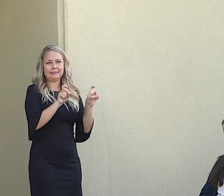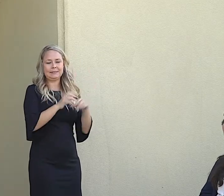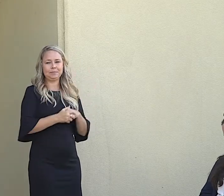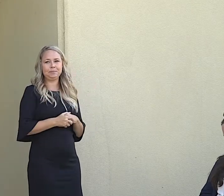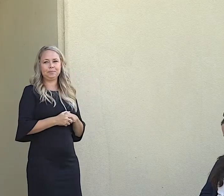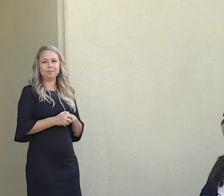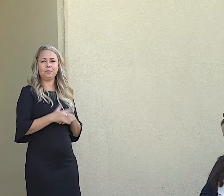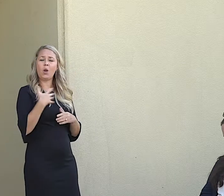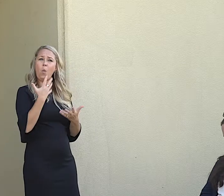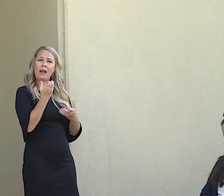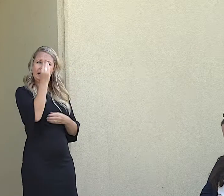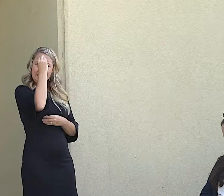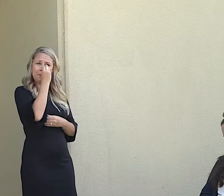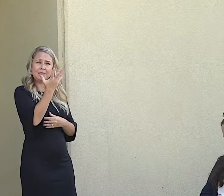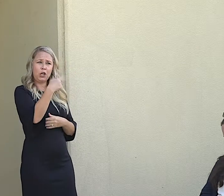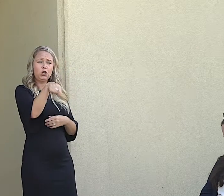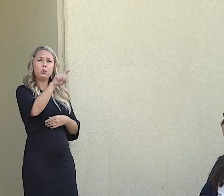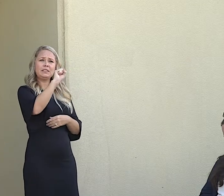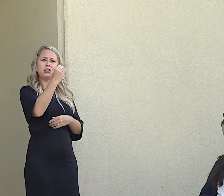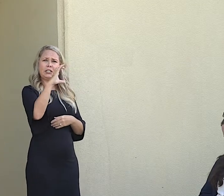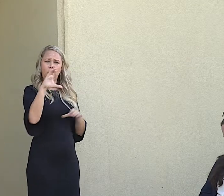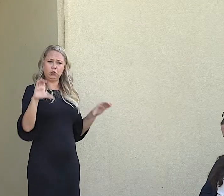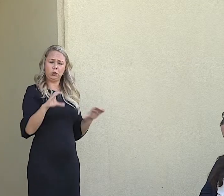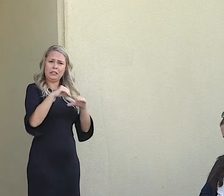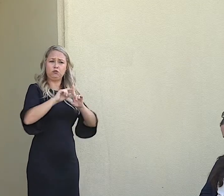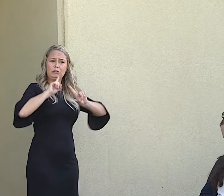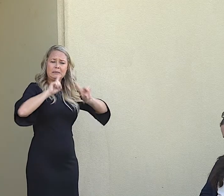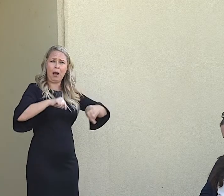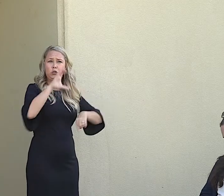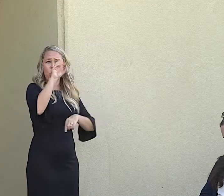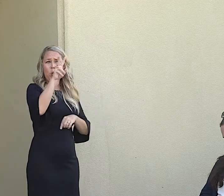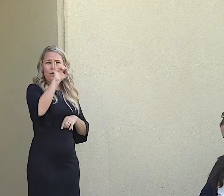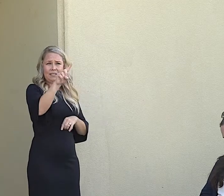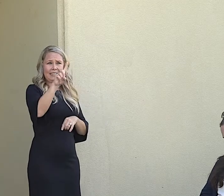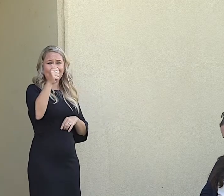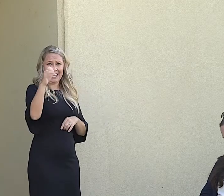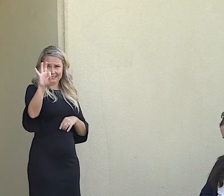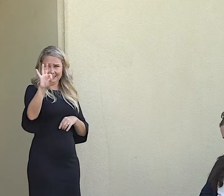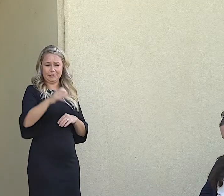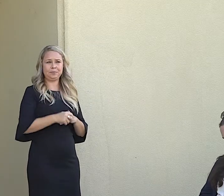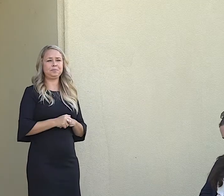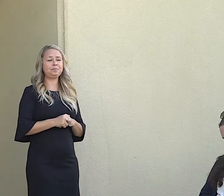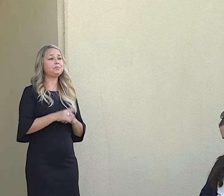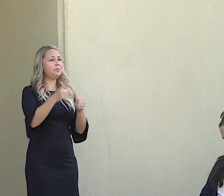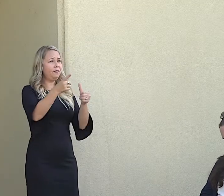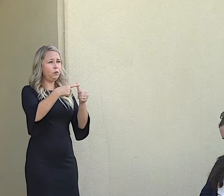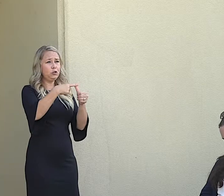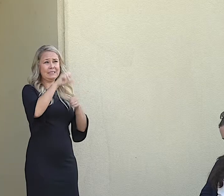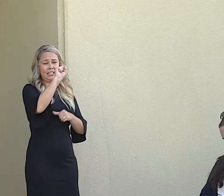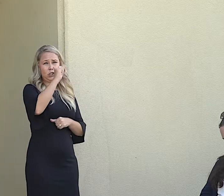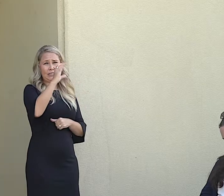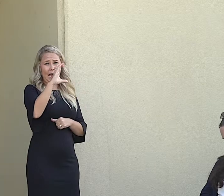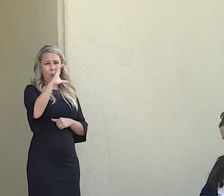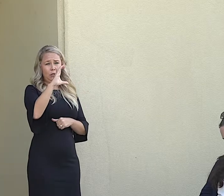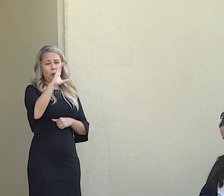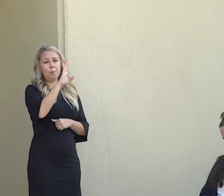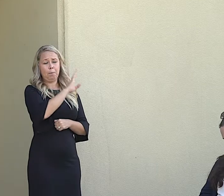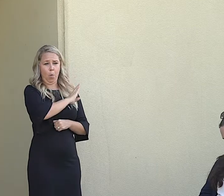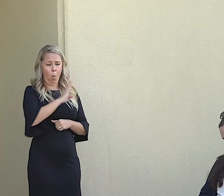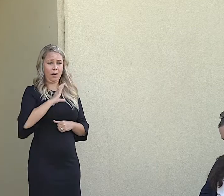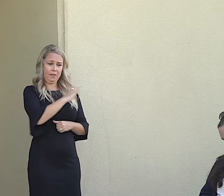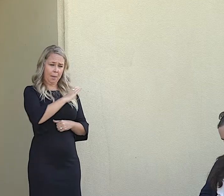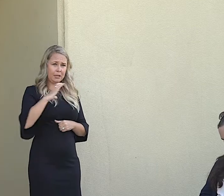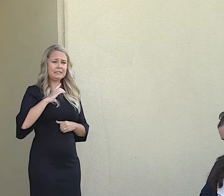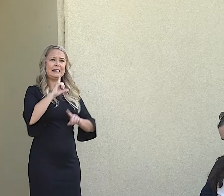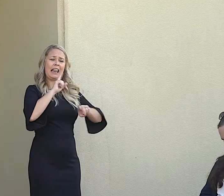I do want to give you an update on what St. Johns County is doing in response to COVID-19. First of all, the St. Johns County Board of County Commissioners